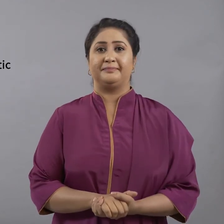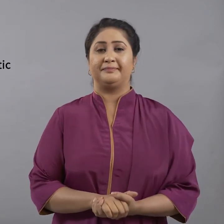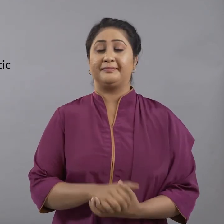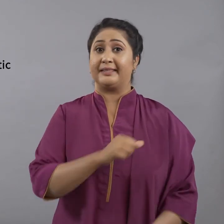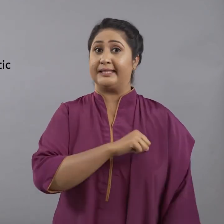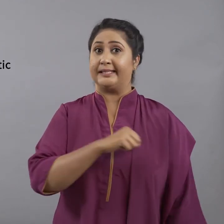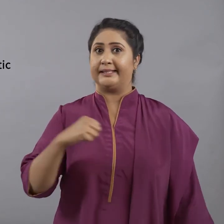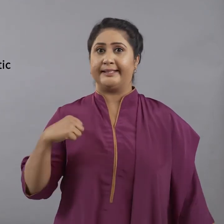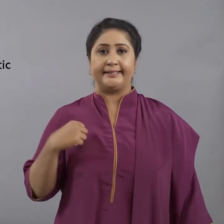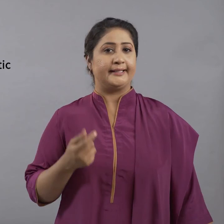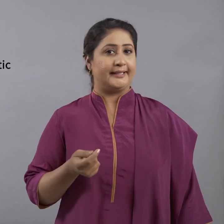ED.